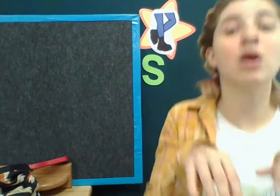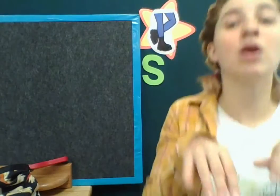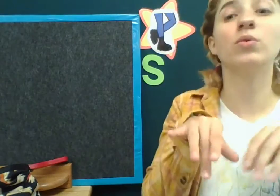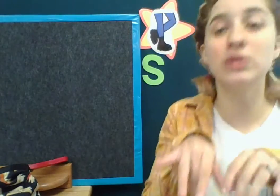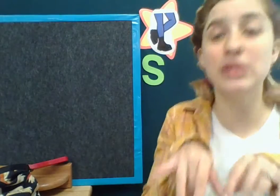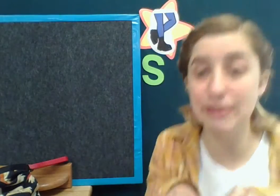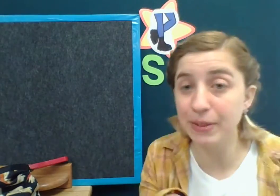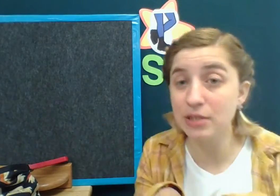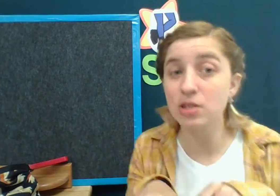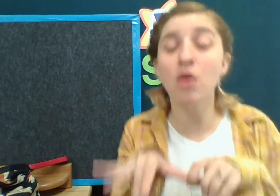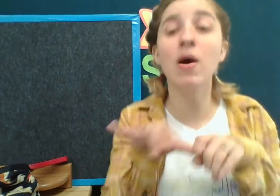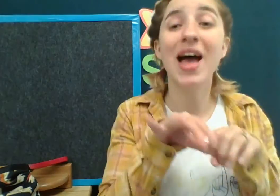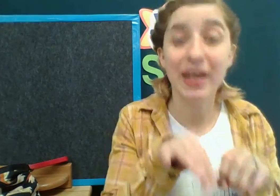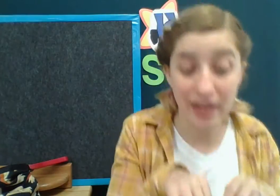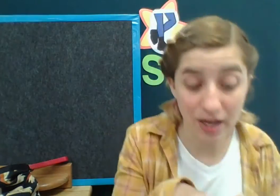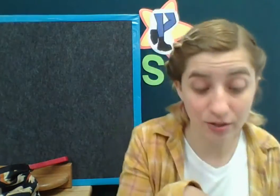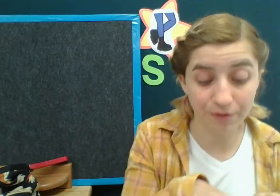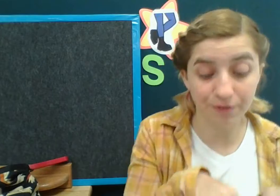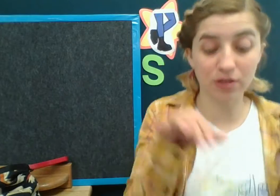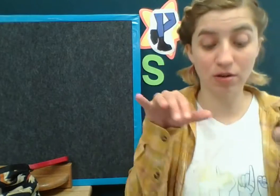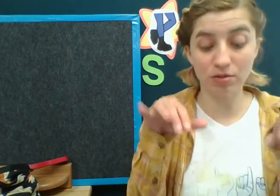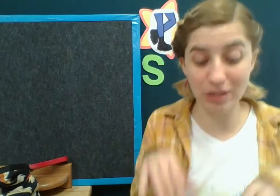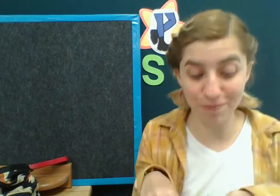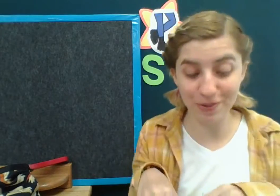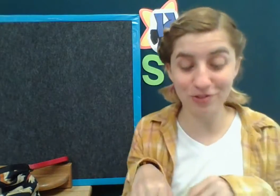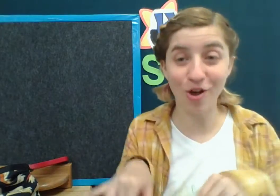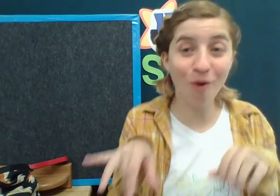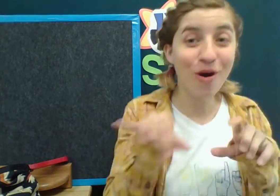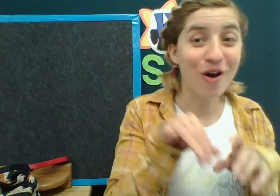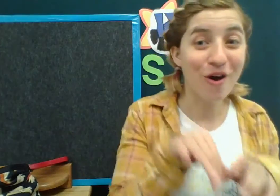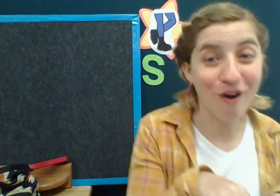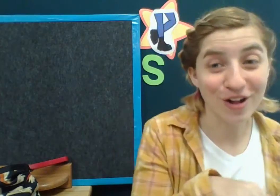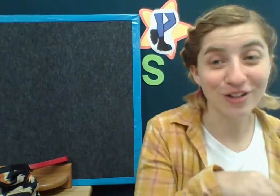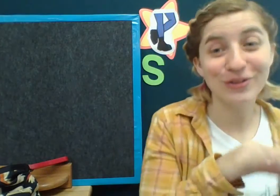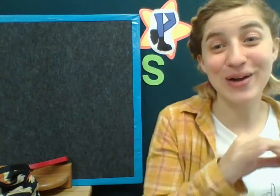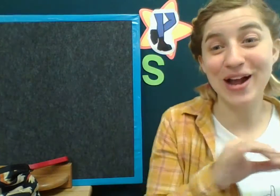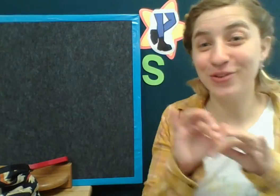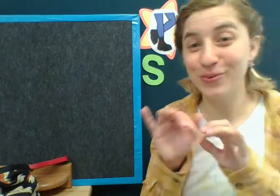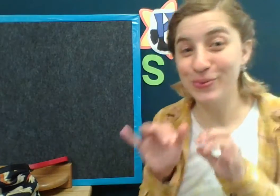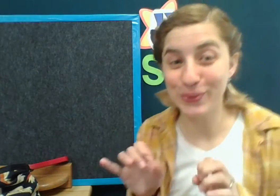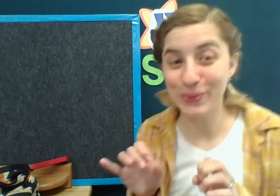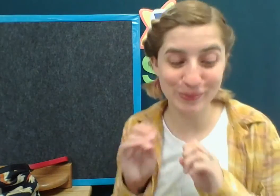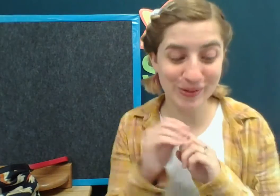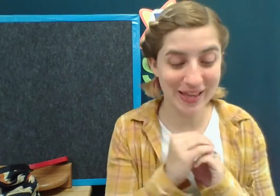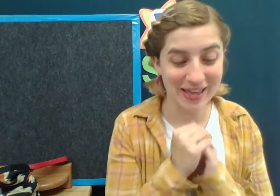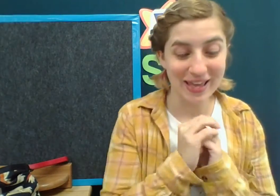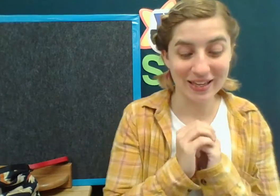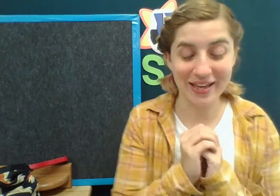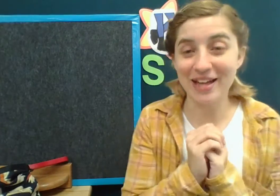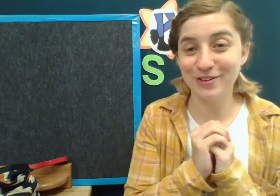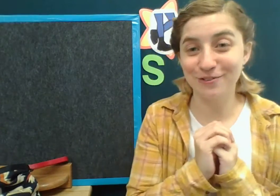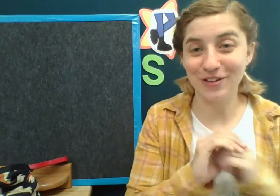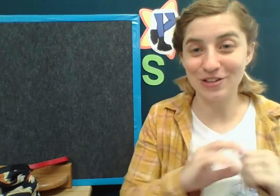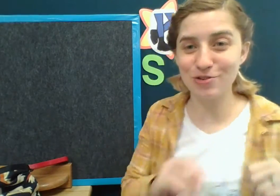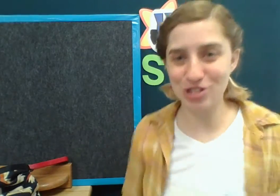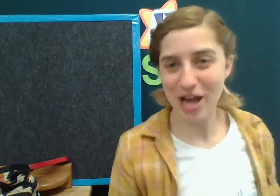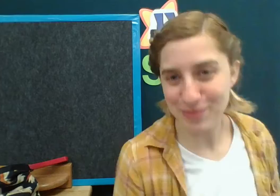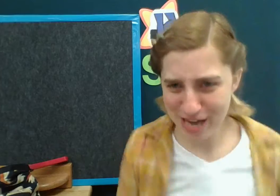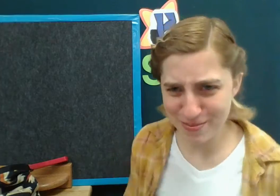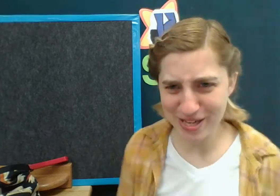Go tippy toe. Can your feet go tippy toe all around the room? Can your feet go stomp, stomp,